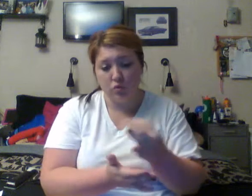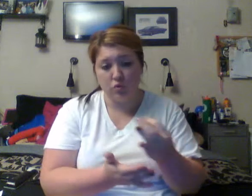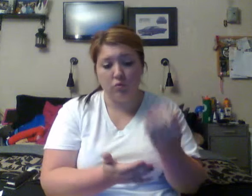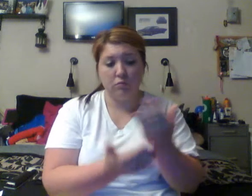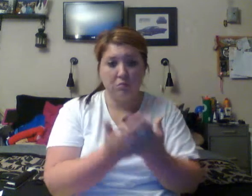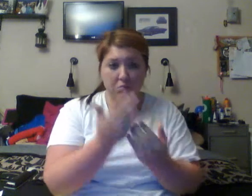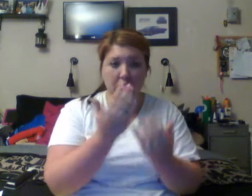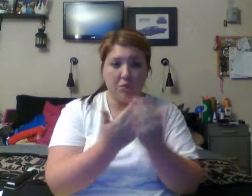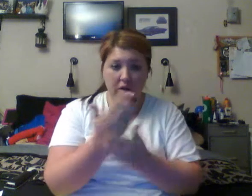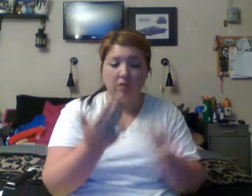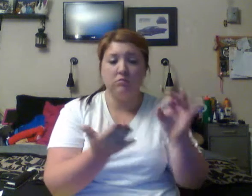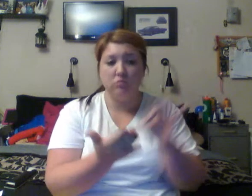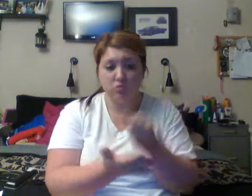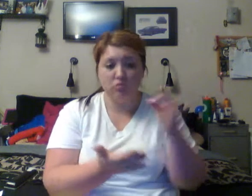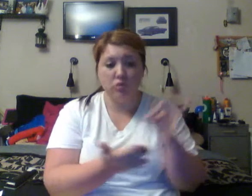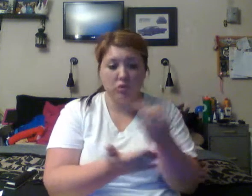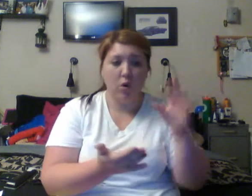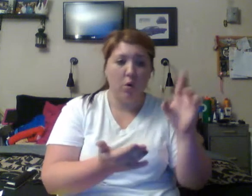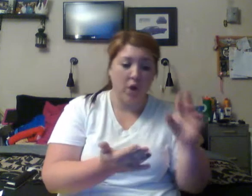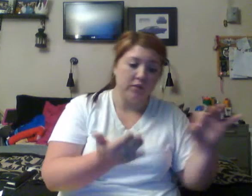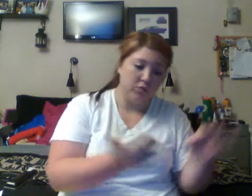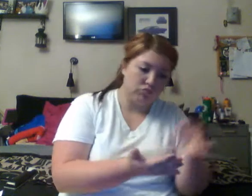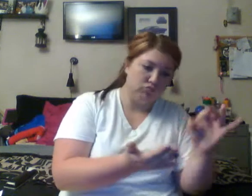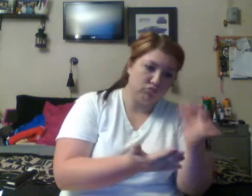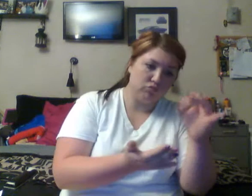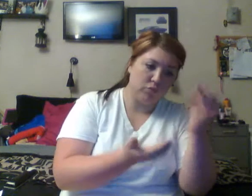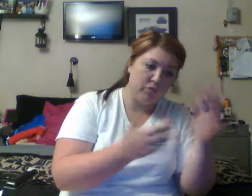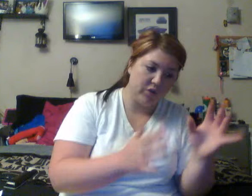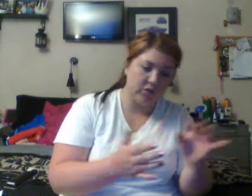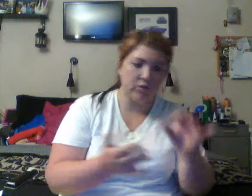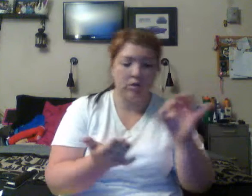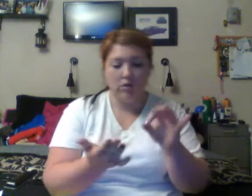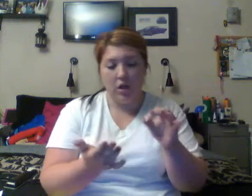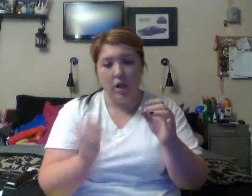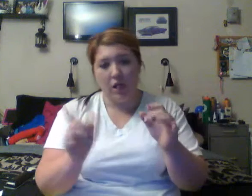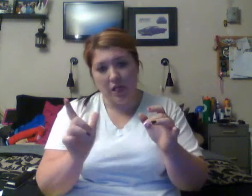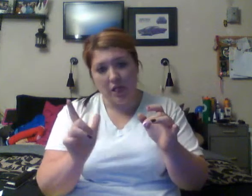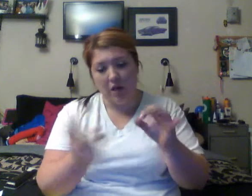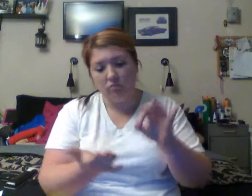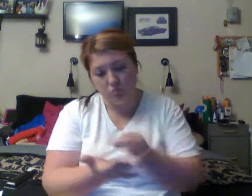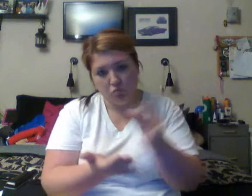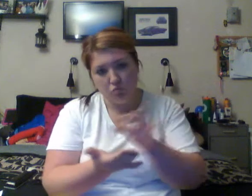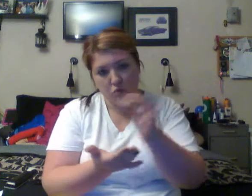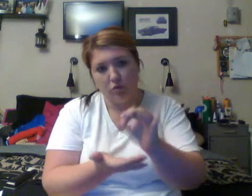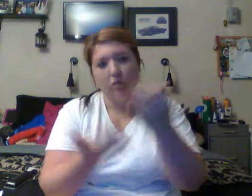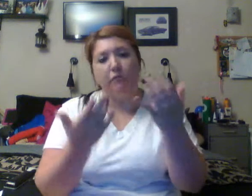side and you sew it up the other side. It's very important to make sure that the fabric totally